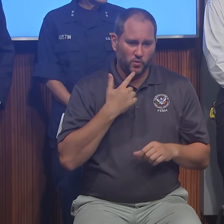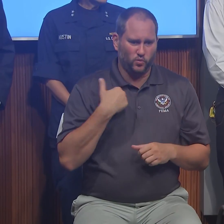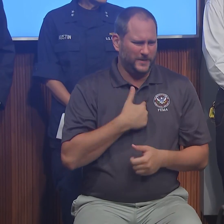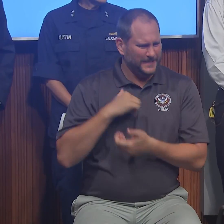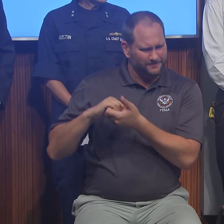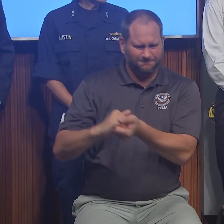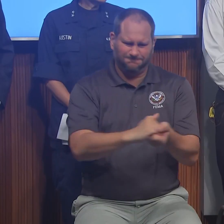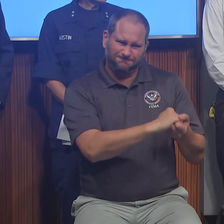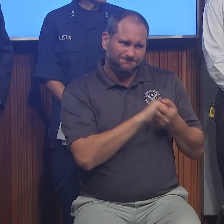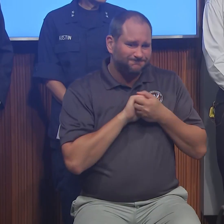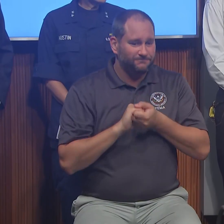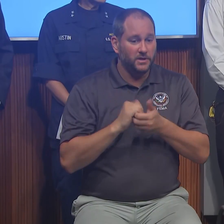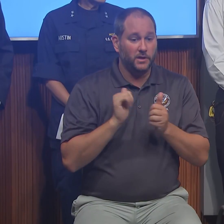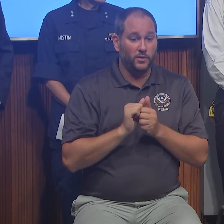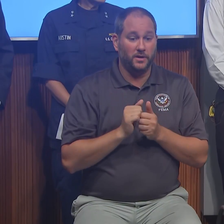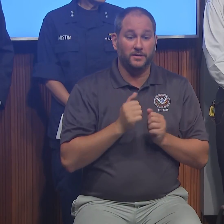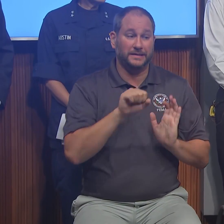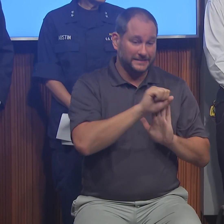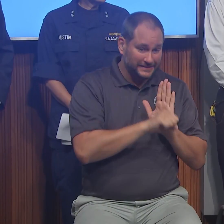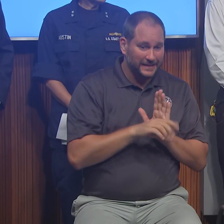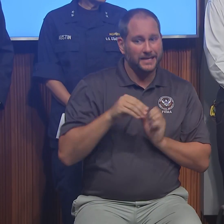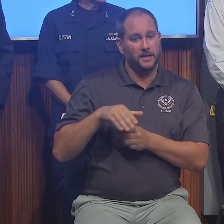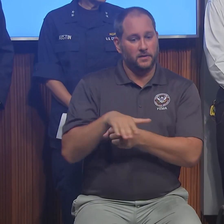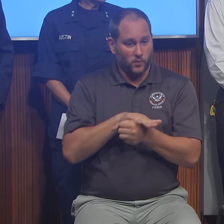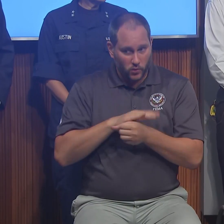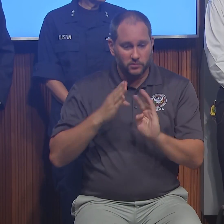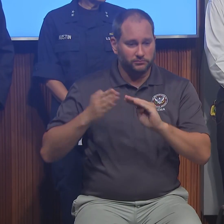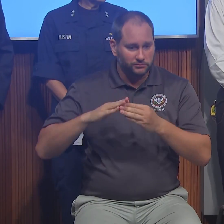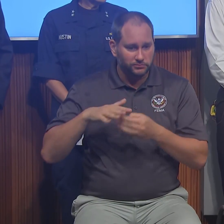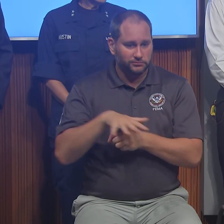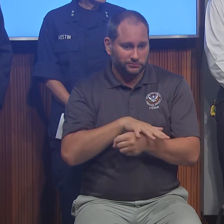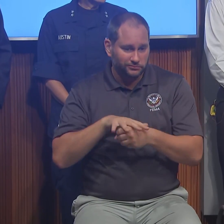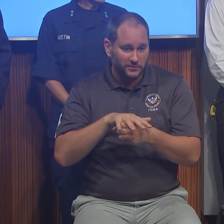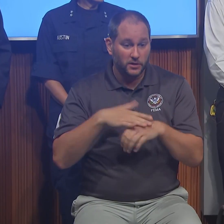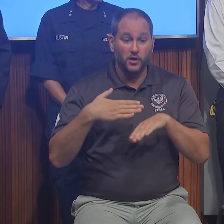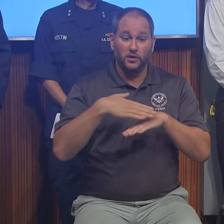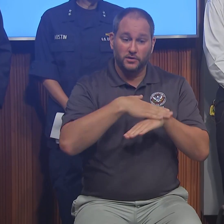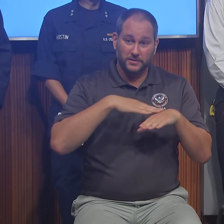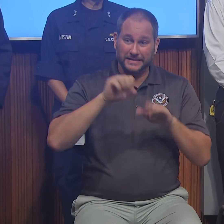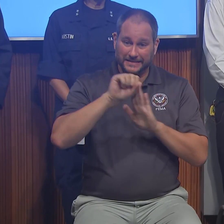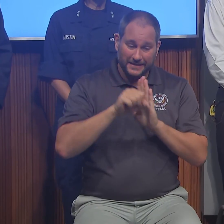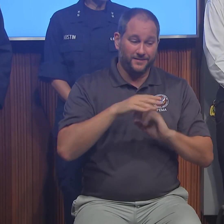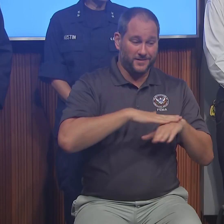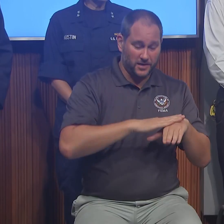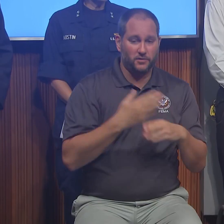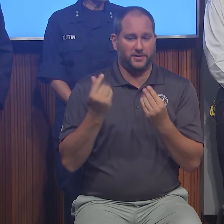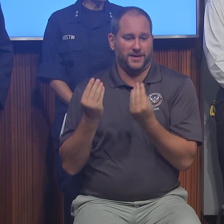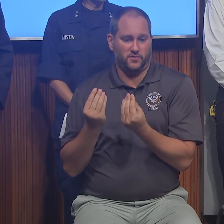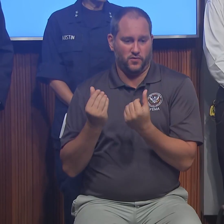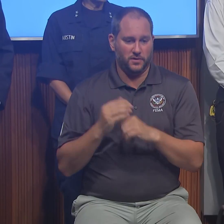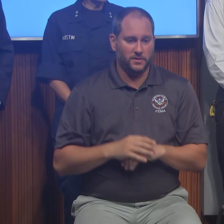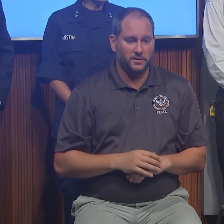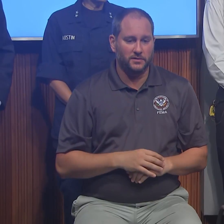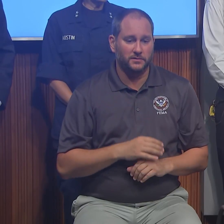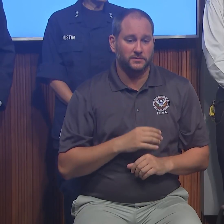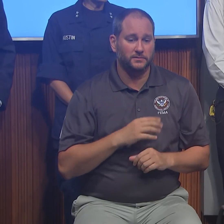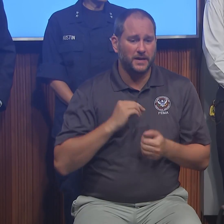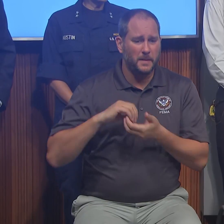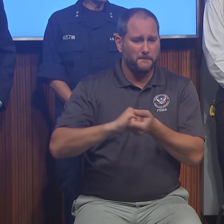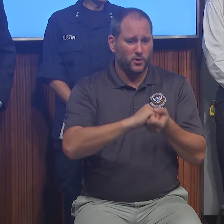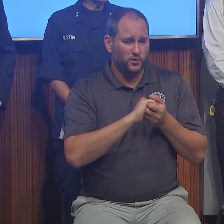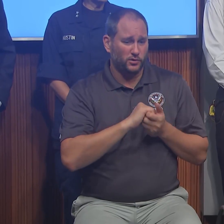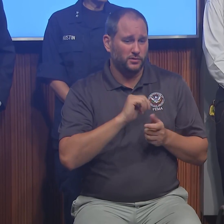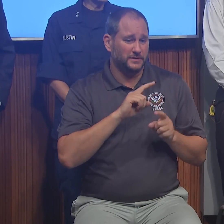at the state and local level, at the territorial and tribal level, with our federal partners and agencies like the Red Cross and HHS